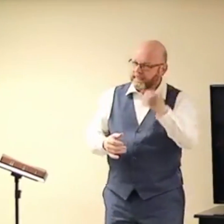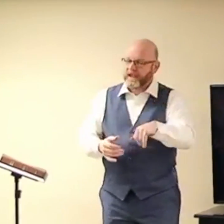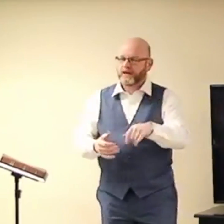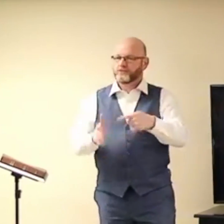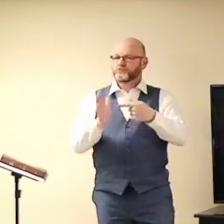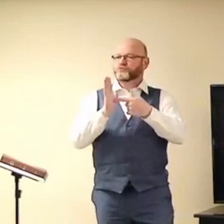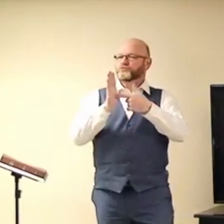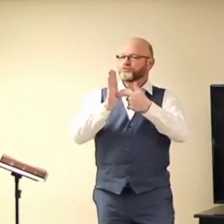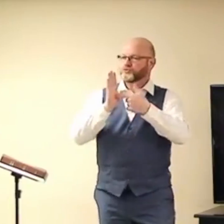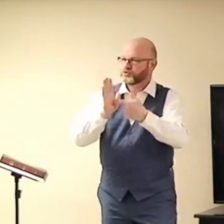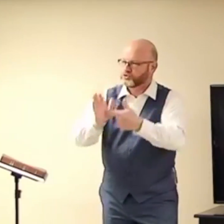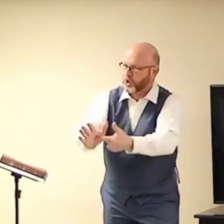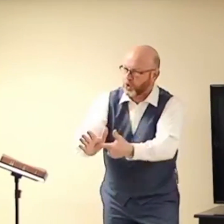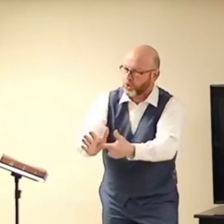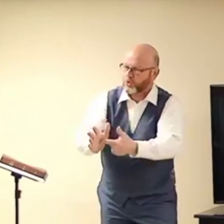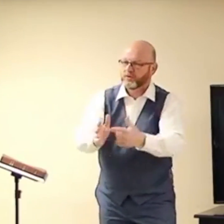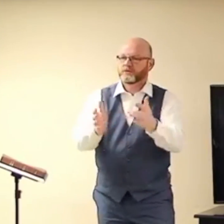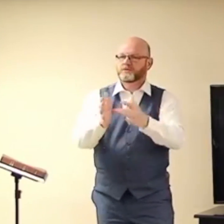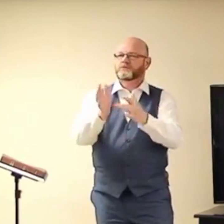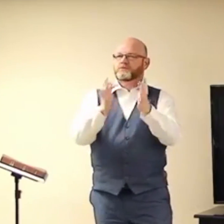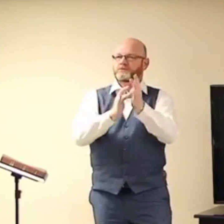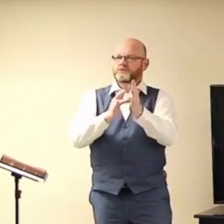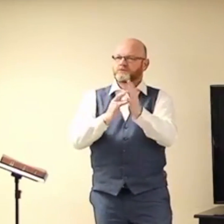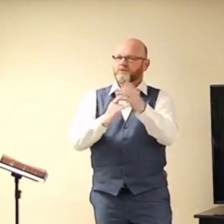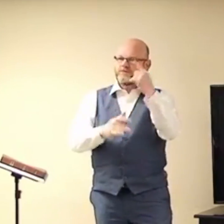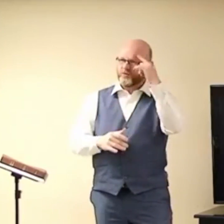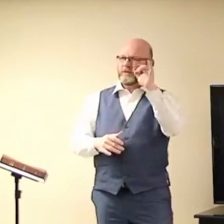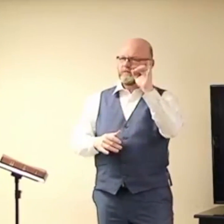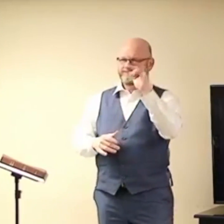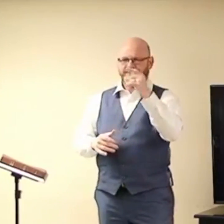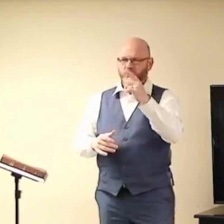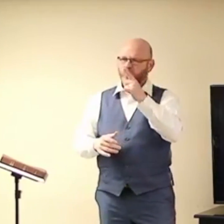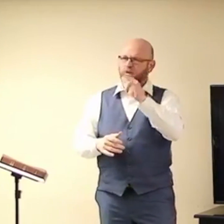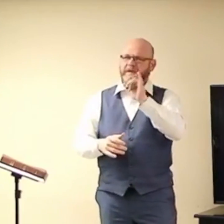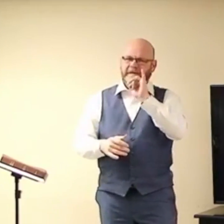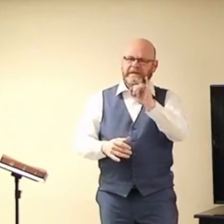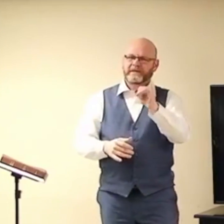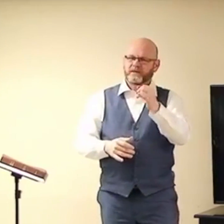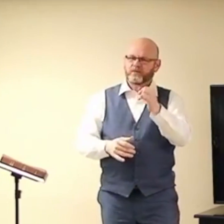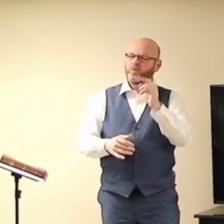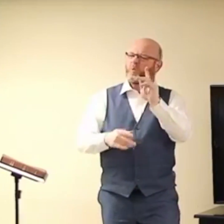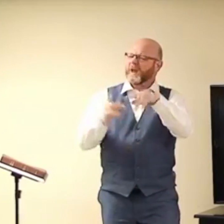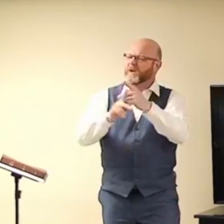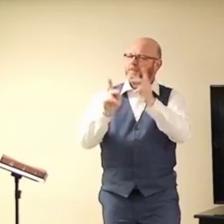talking and associating with people rich and poor no matter what.